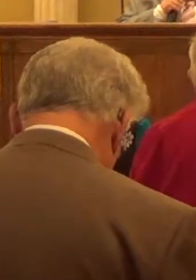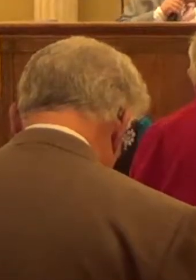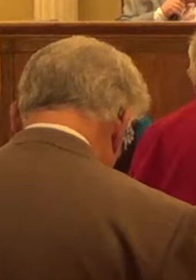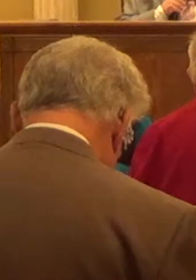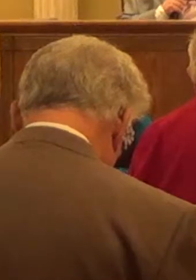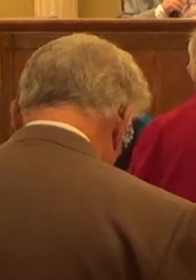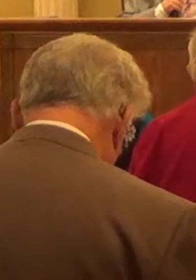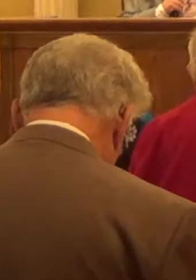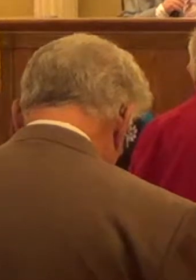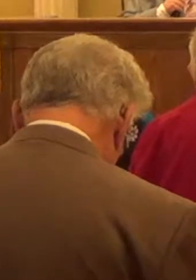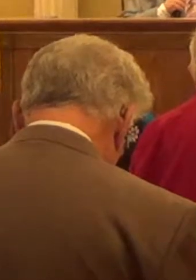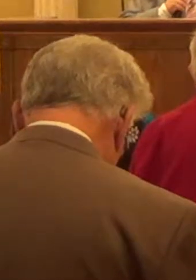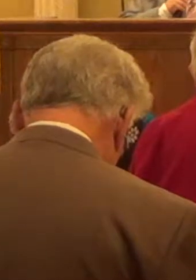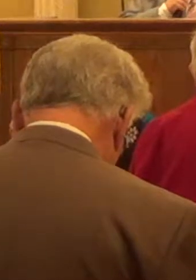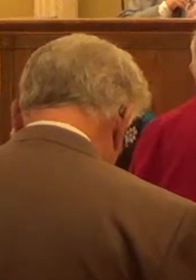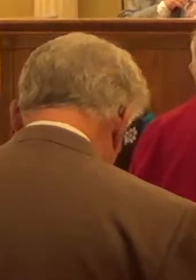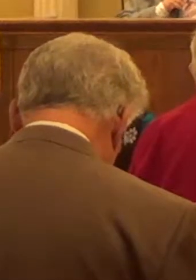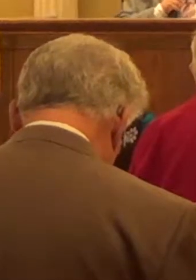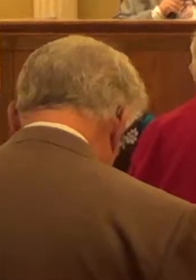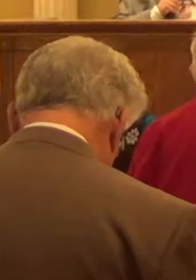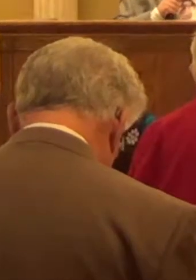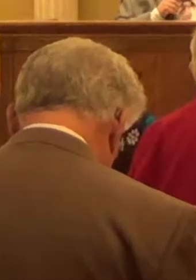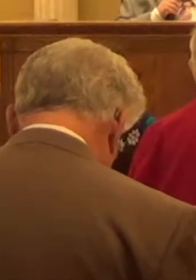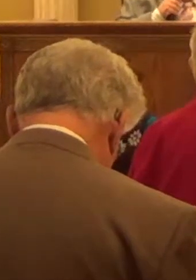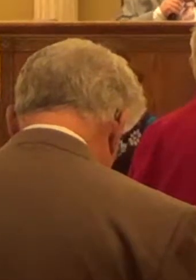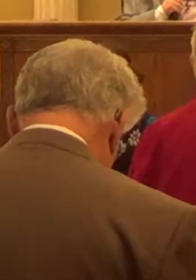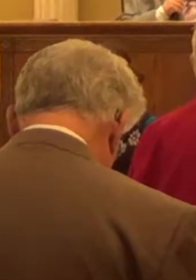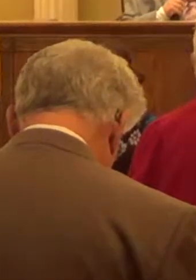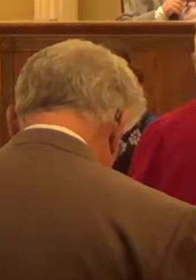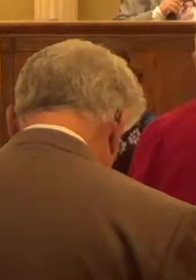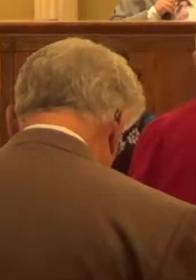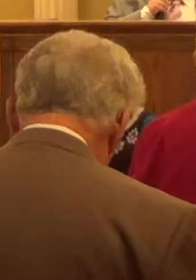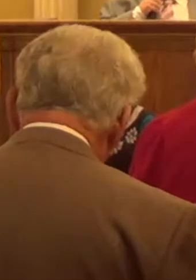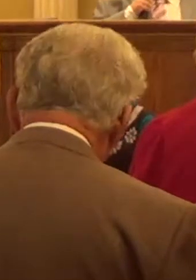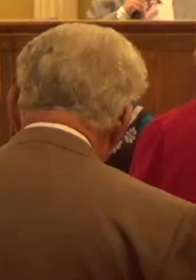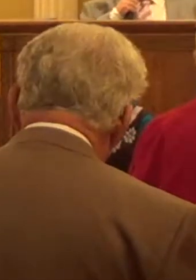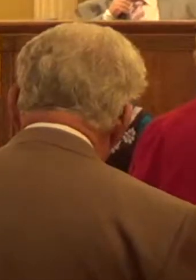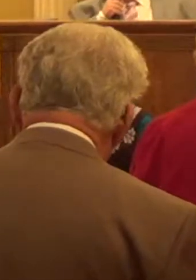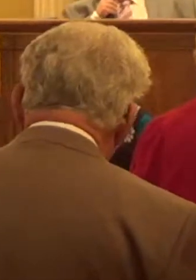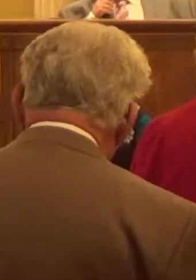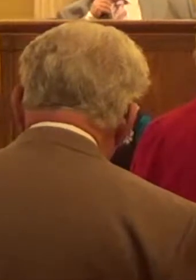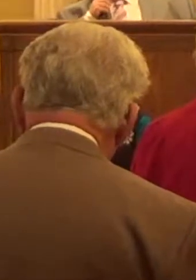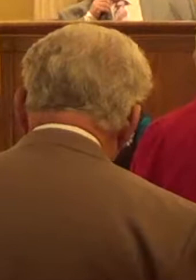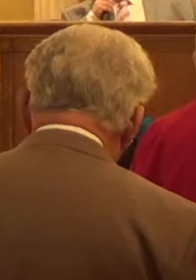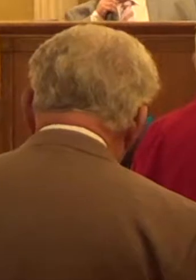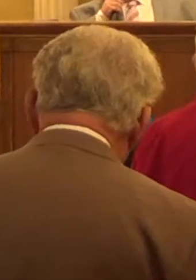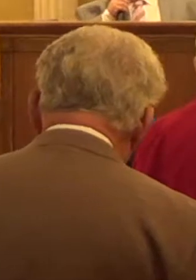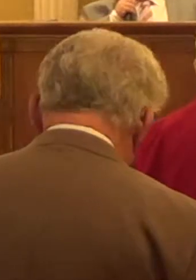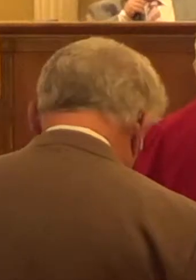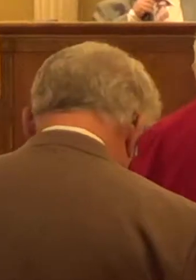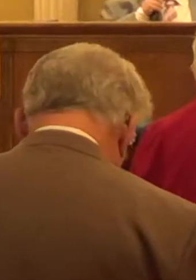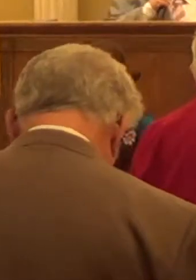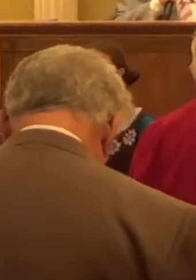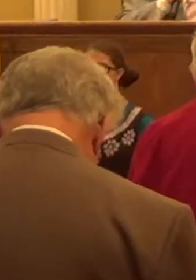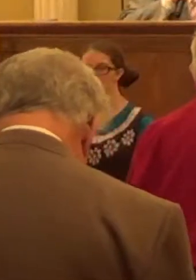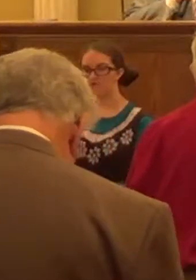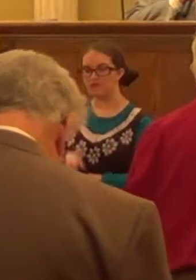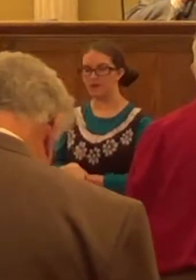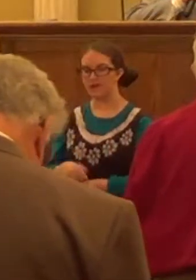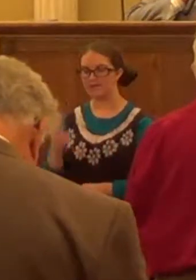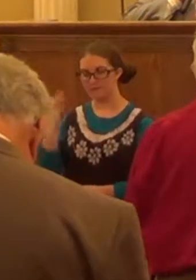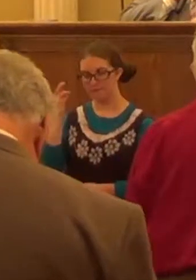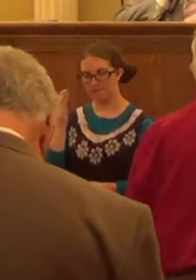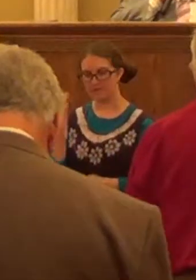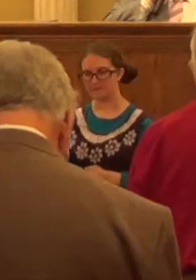in Isaac shall thy seed be called. Amen. I'm going to preach to you this morning from this